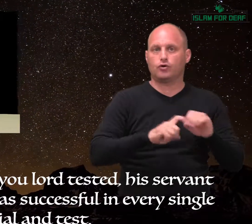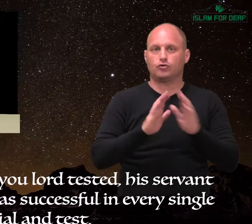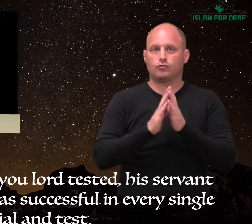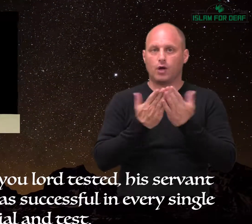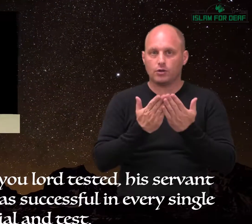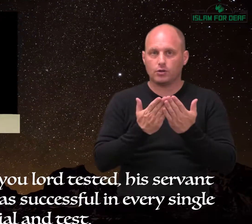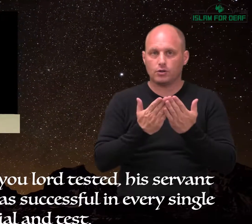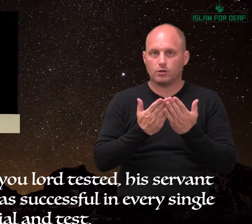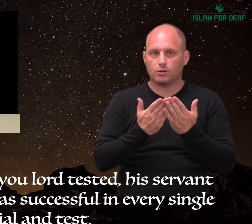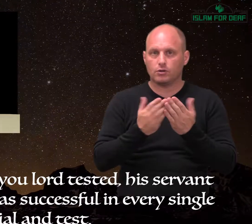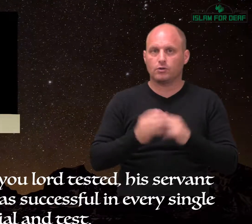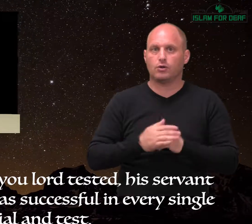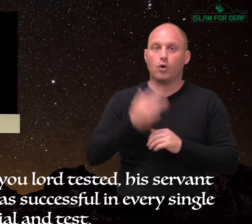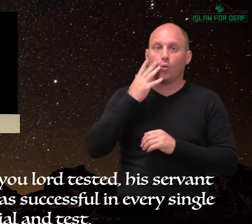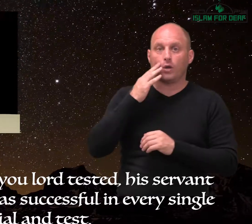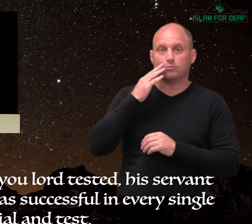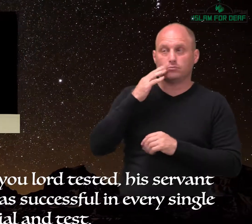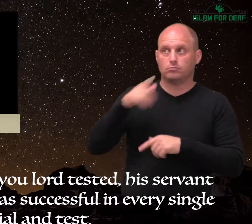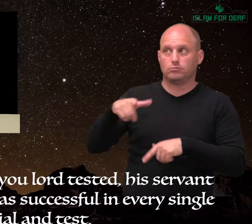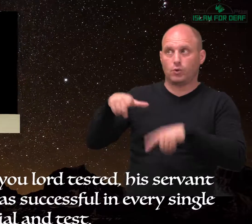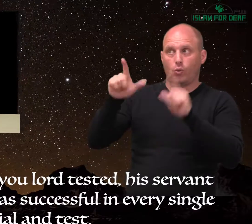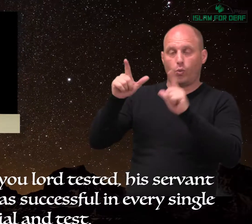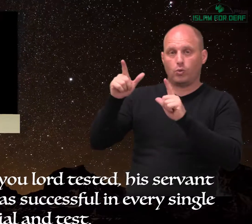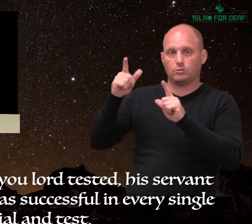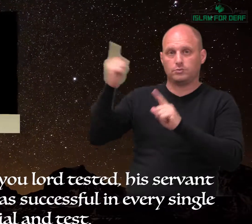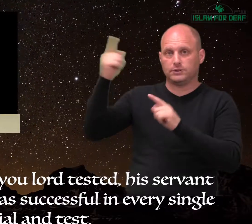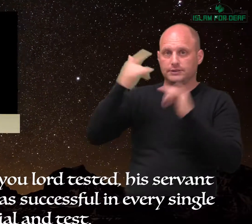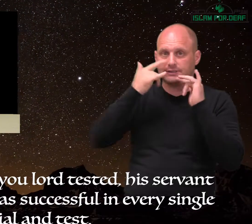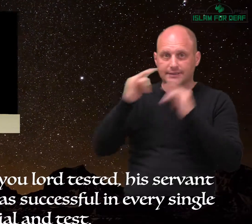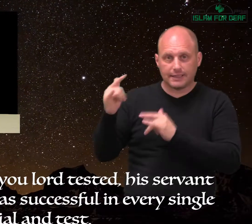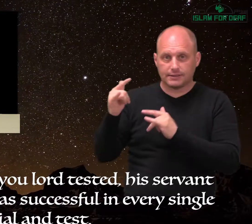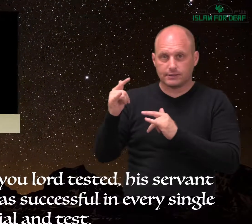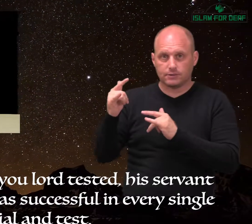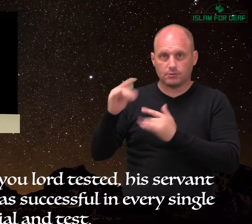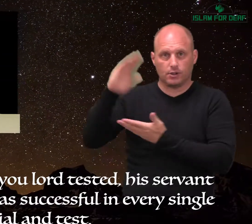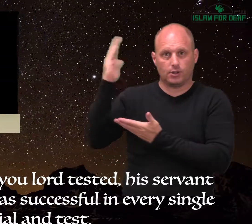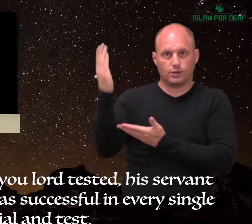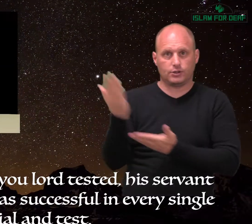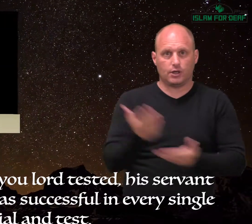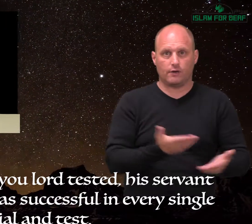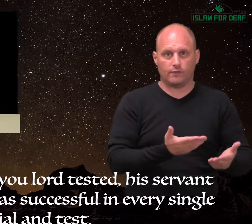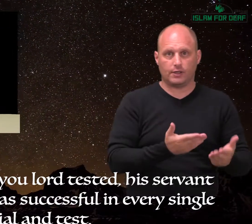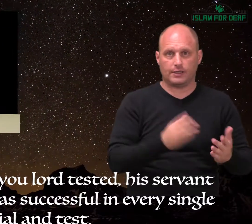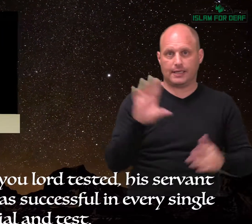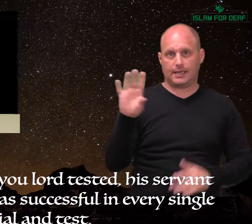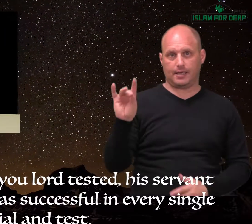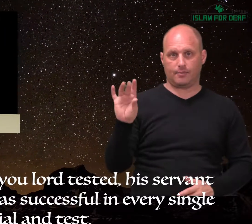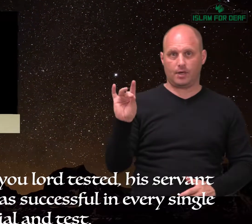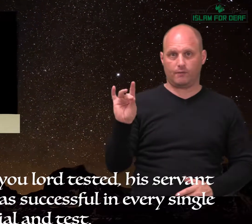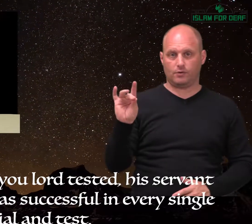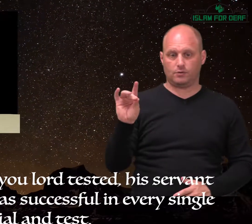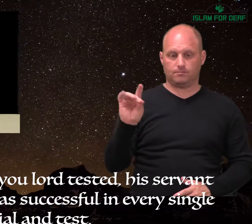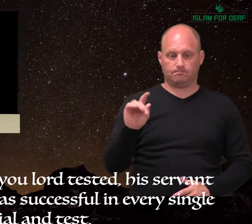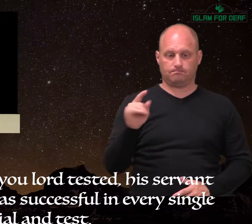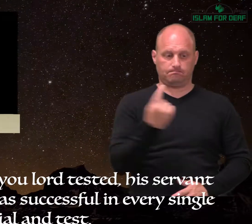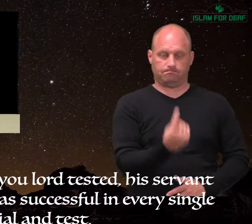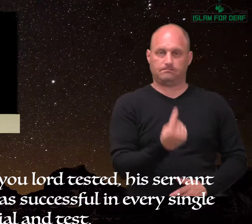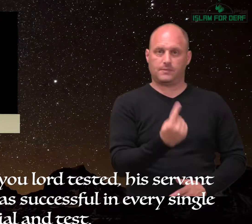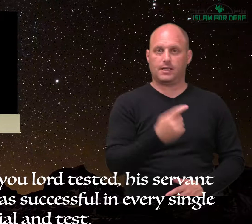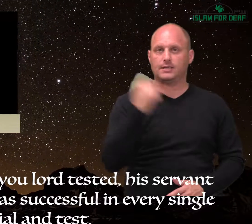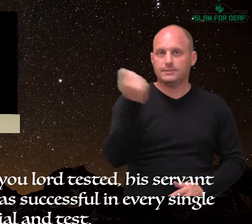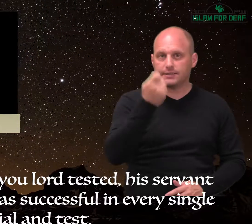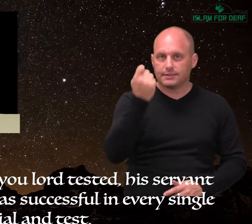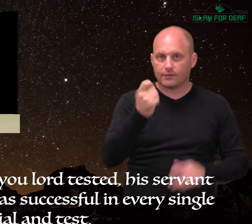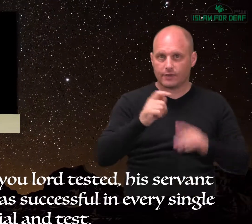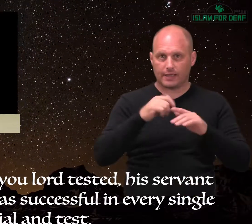Lord tested his servant Ibrahim and he was successful in every